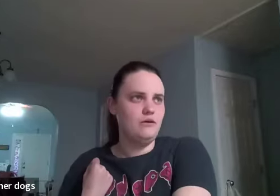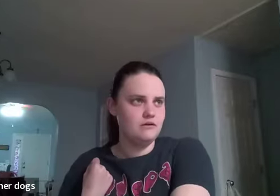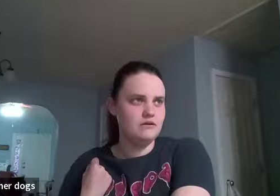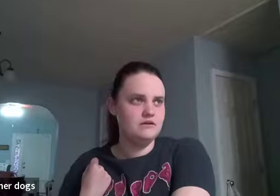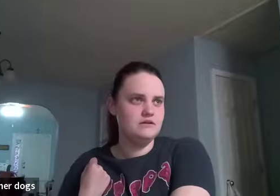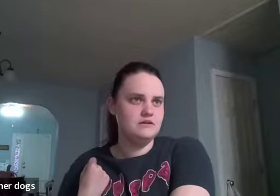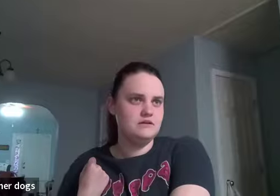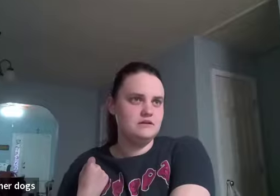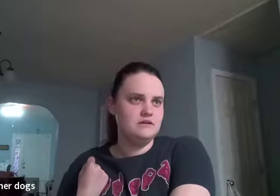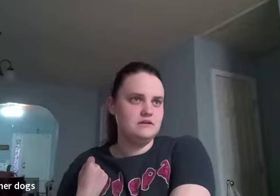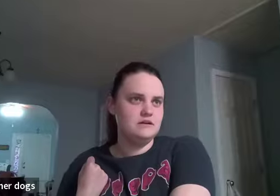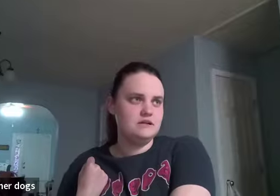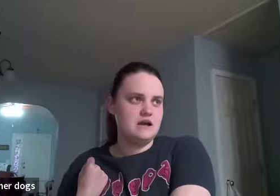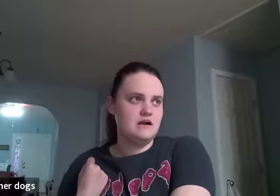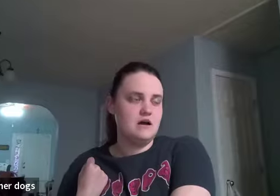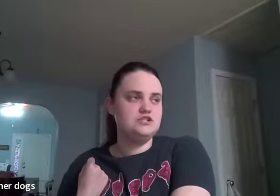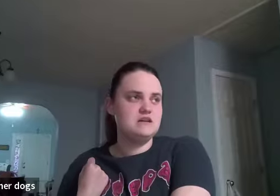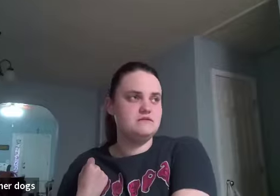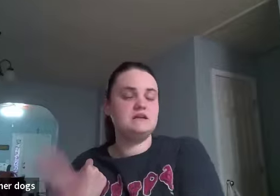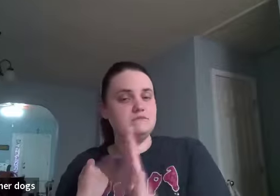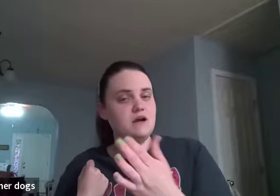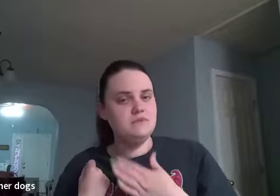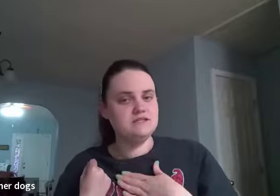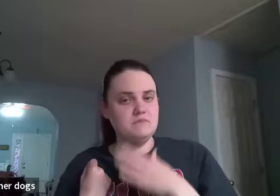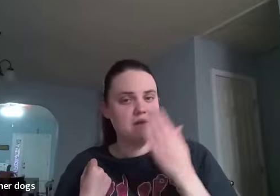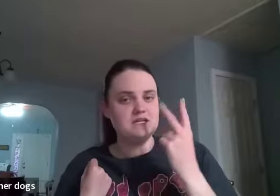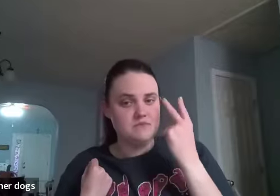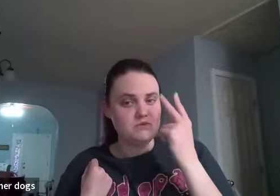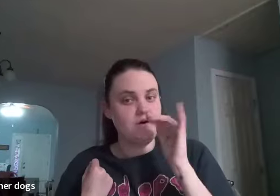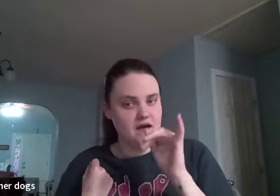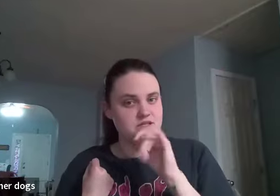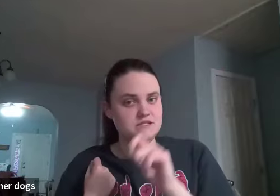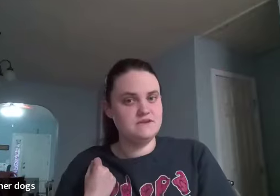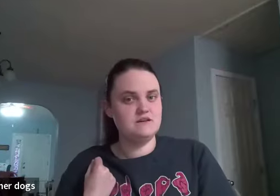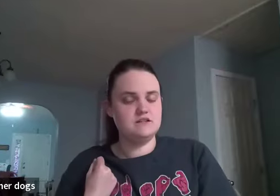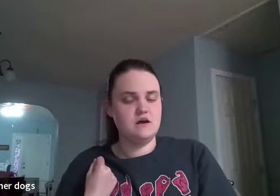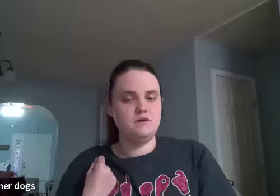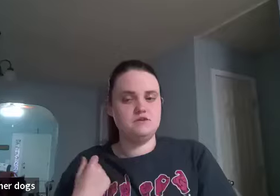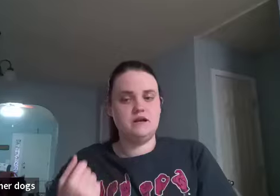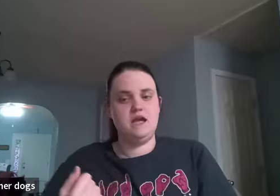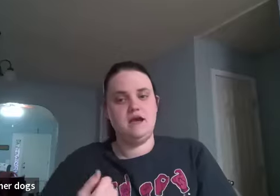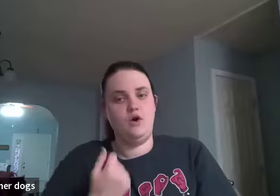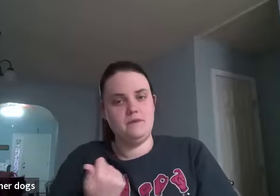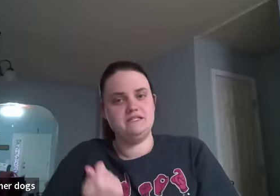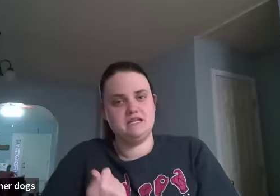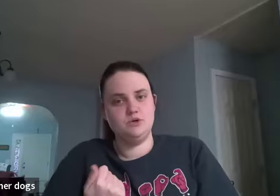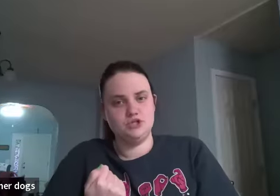Oh, because I'll just never, because my biggest memory on that specific topic was when I had all my